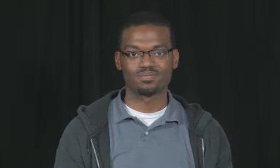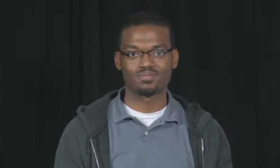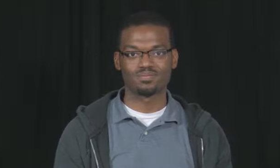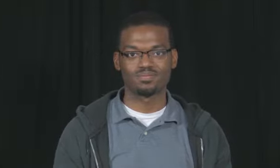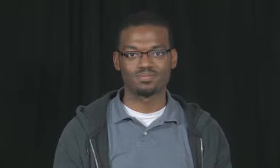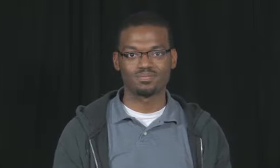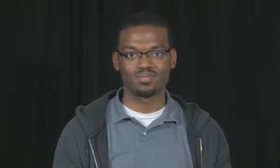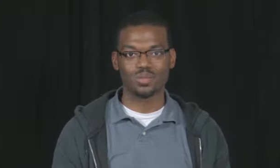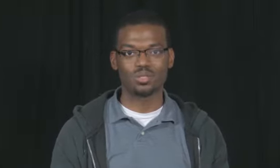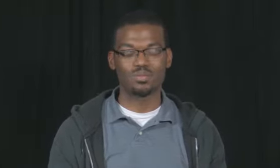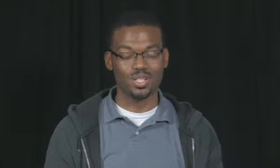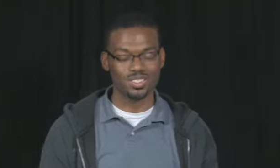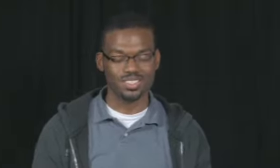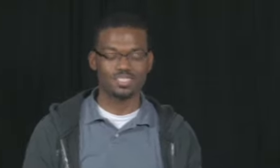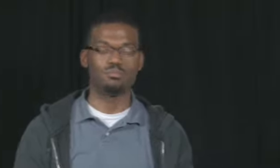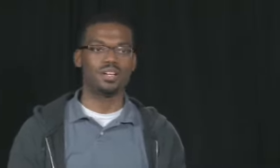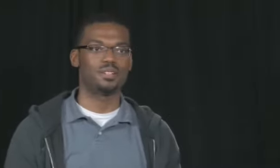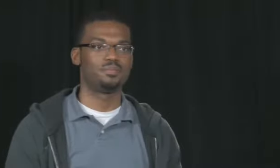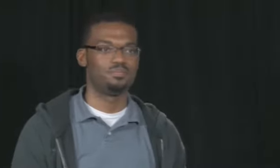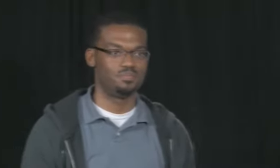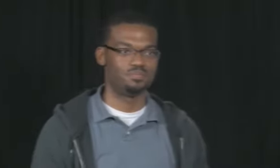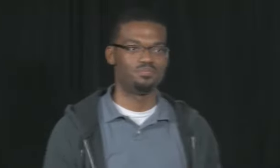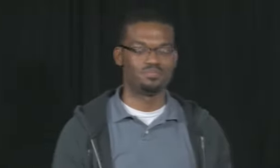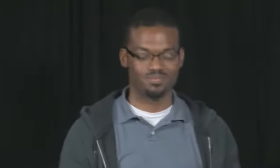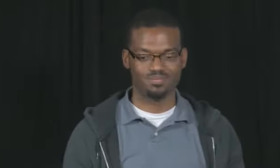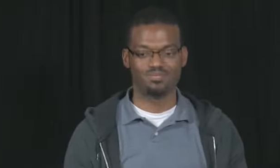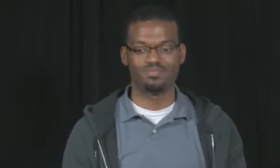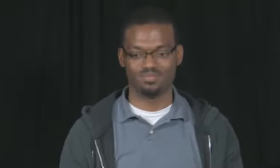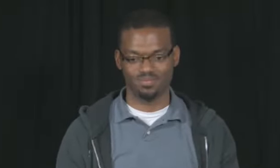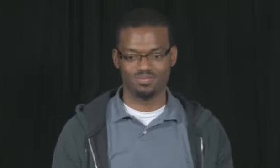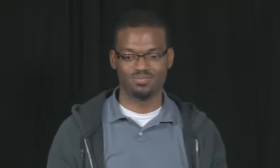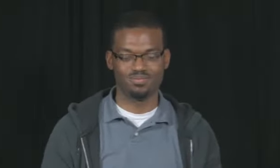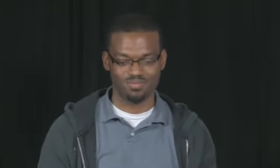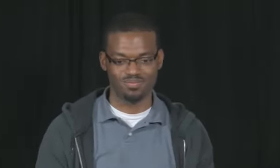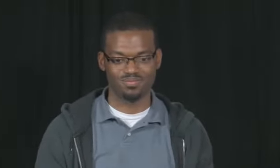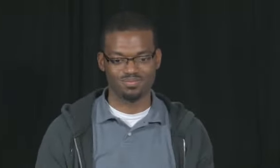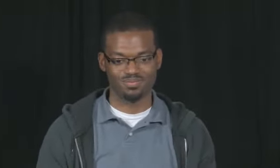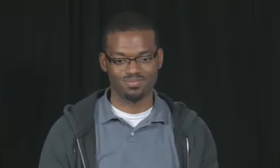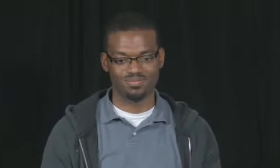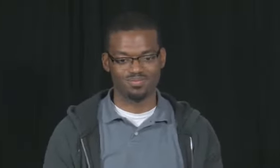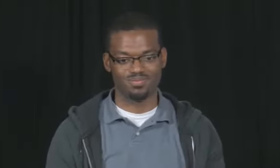With false compare. With false compare. With false compare. Not with false compare.